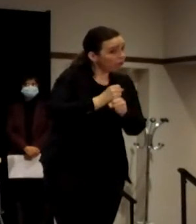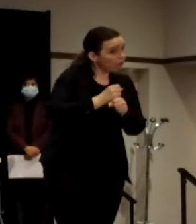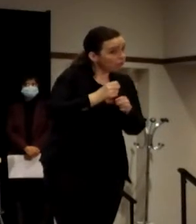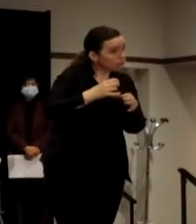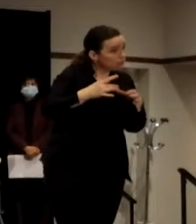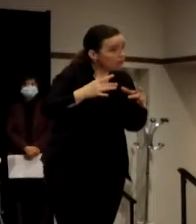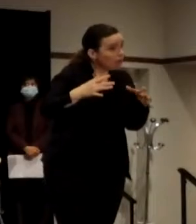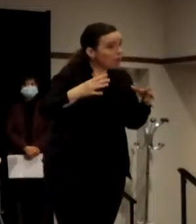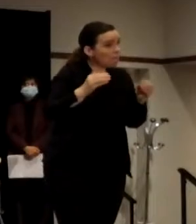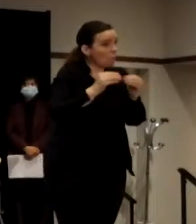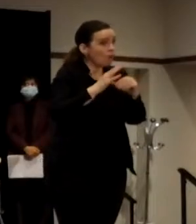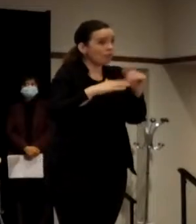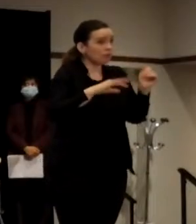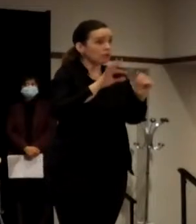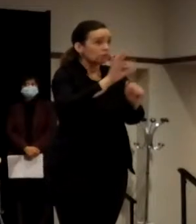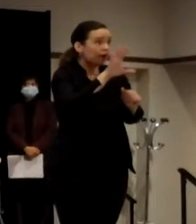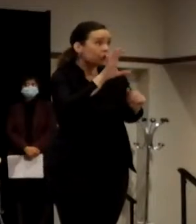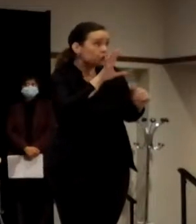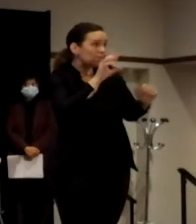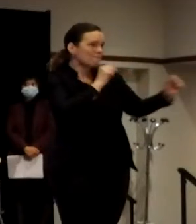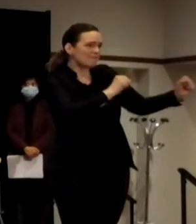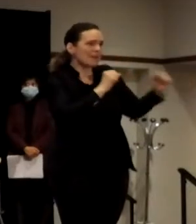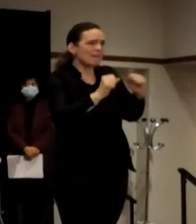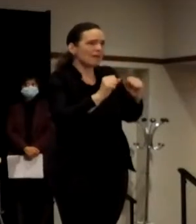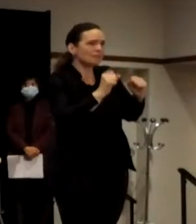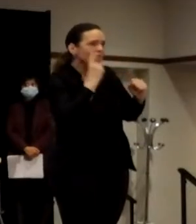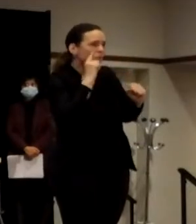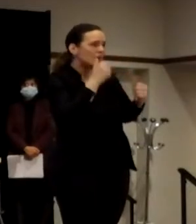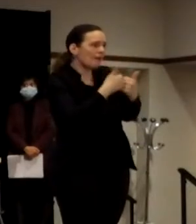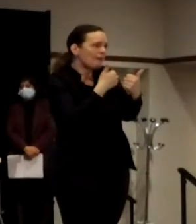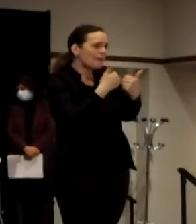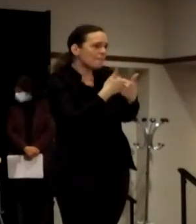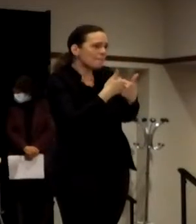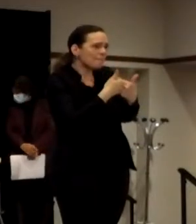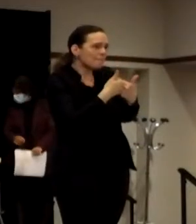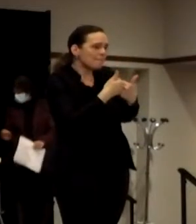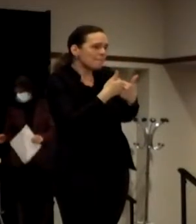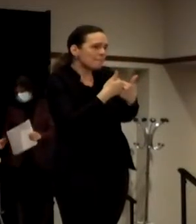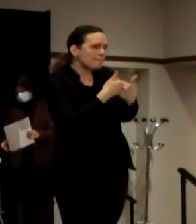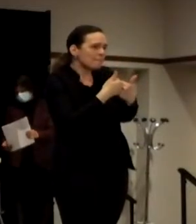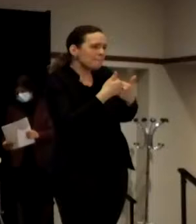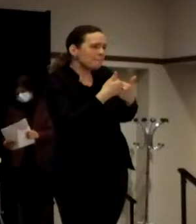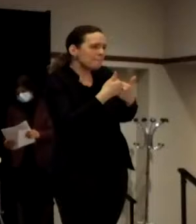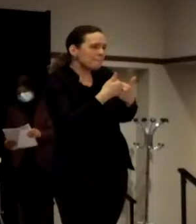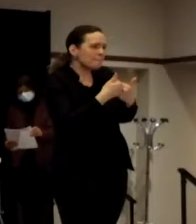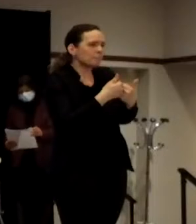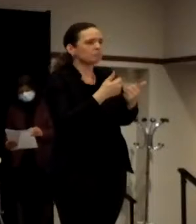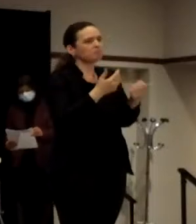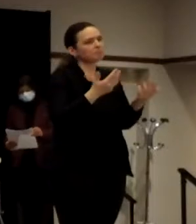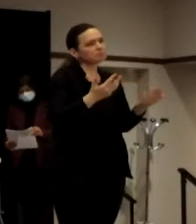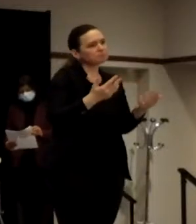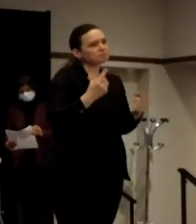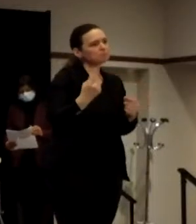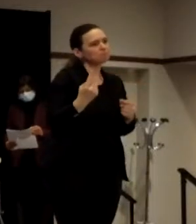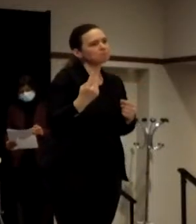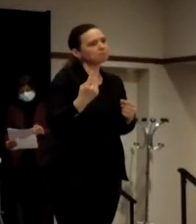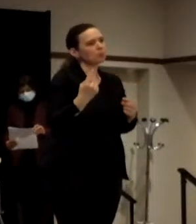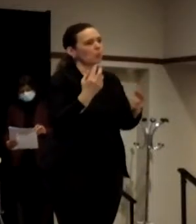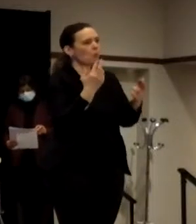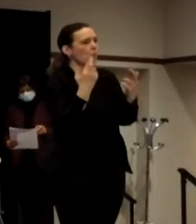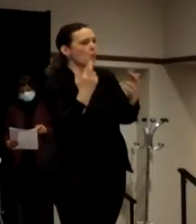May? Around there you got Memorial Day is hopefully a weekend that we're playing some games in, right?